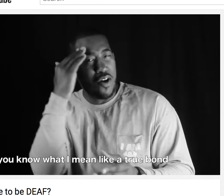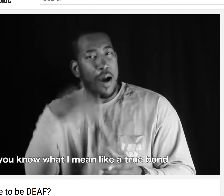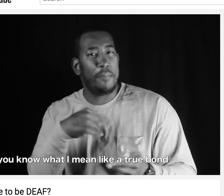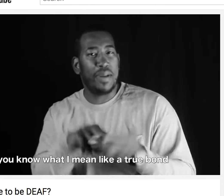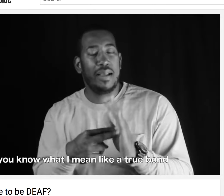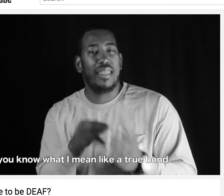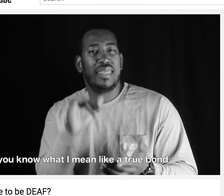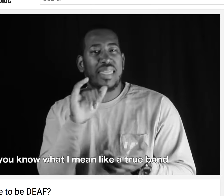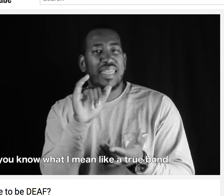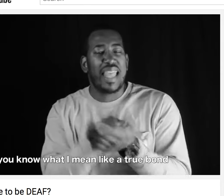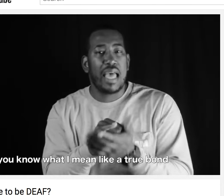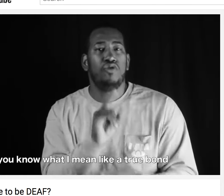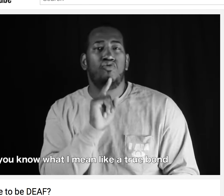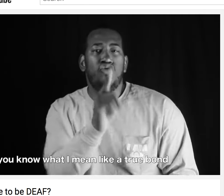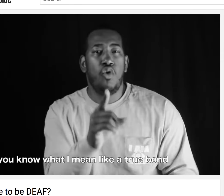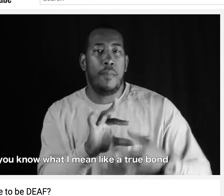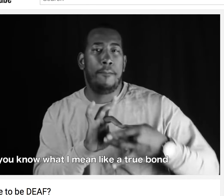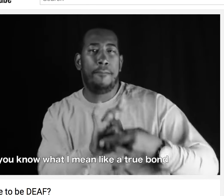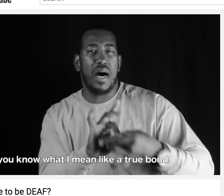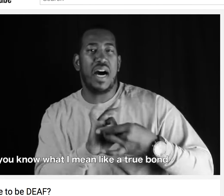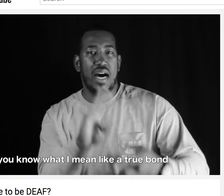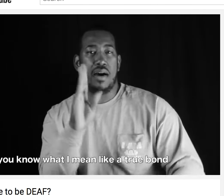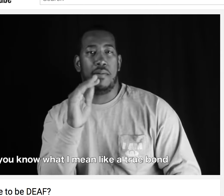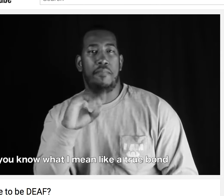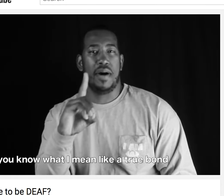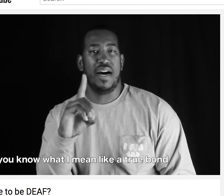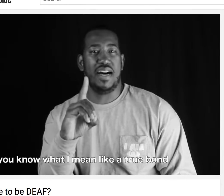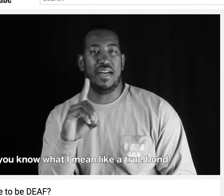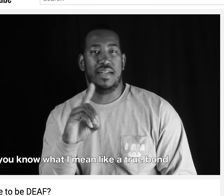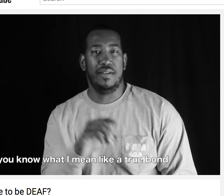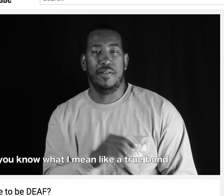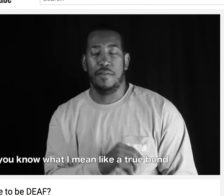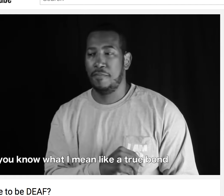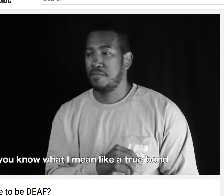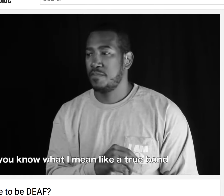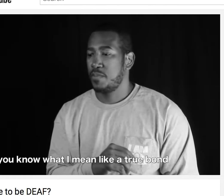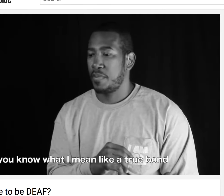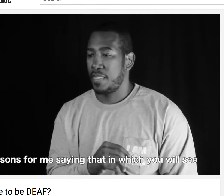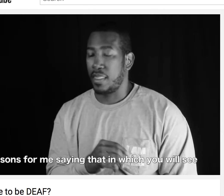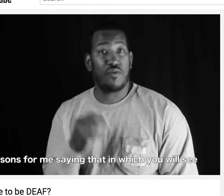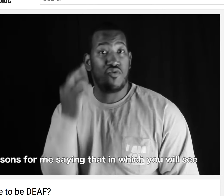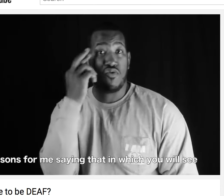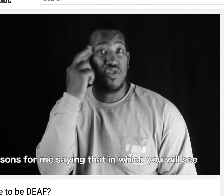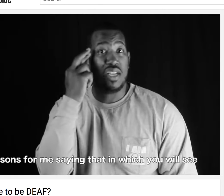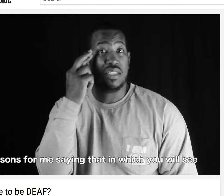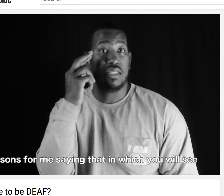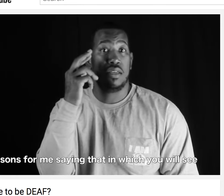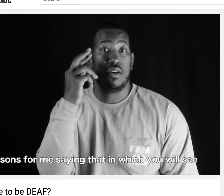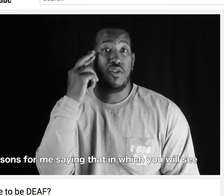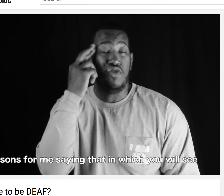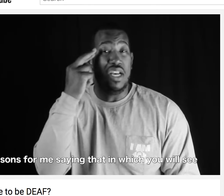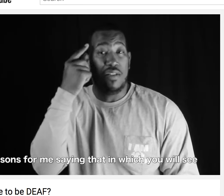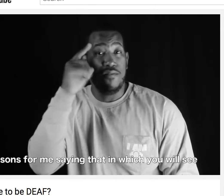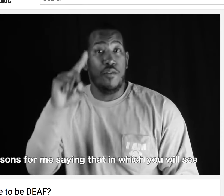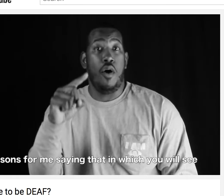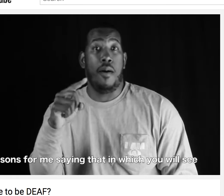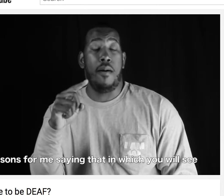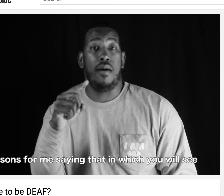But I just felt like something has been missing. Like that connection with my family has been a little